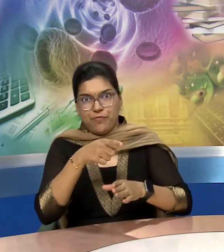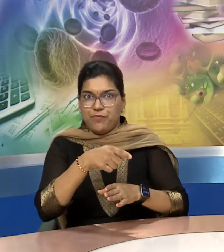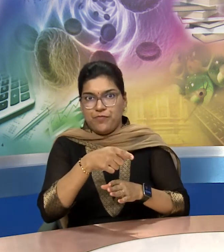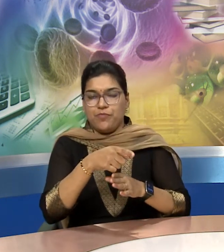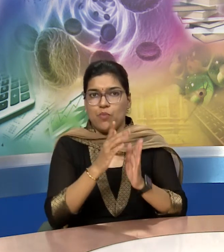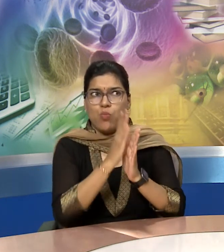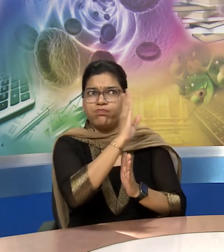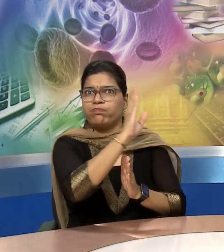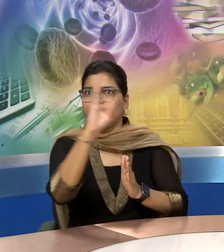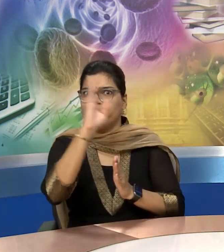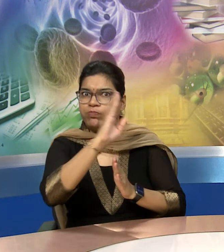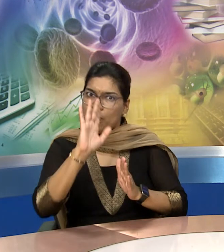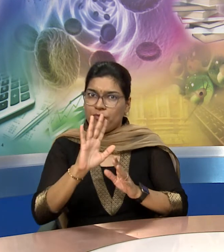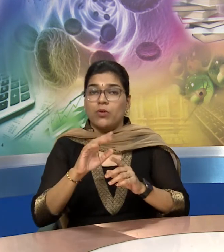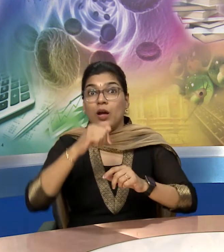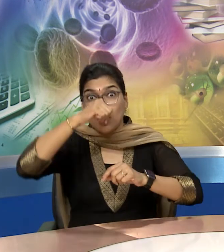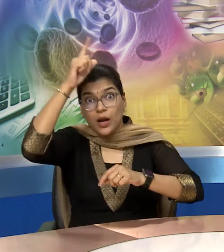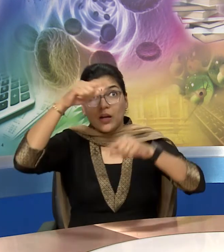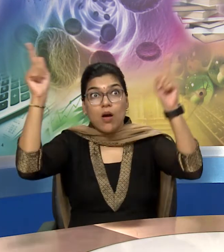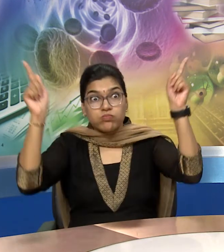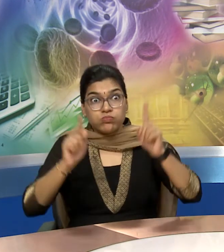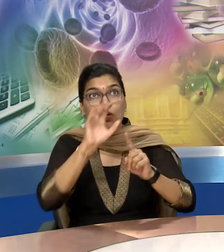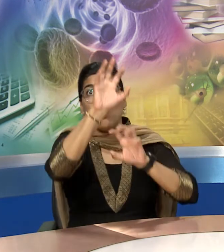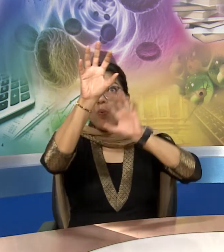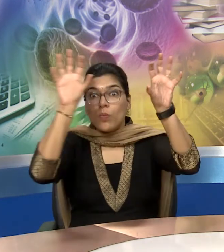books, periodicals, newspapers,